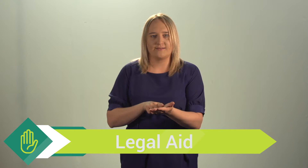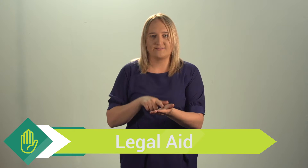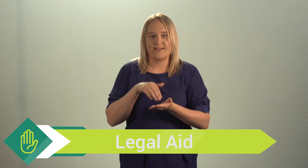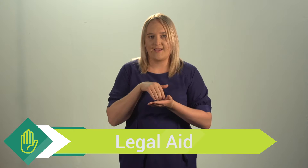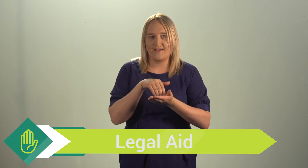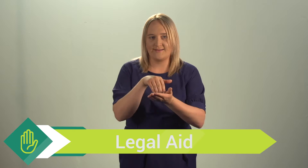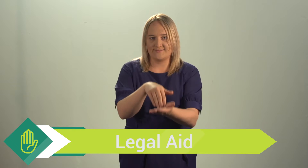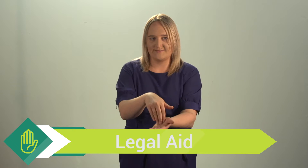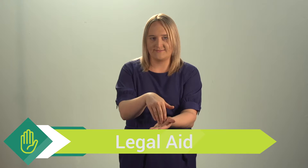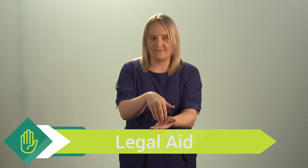legal aid,